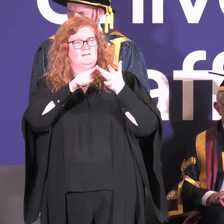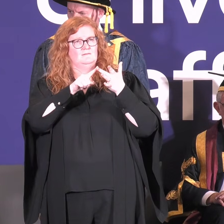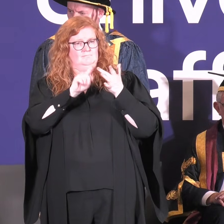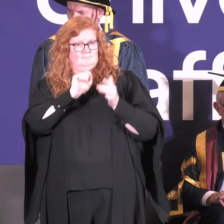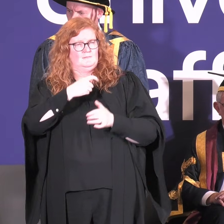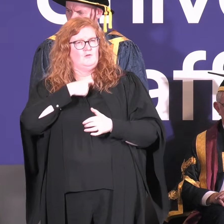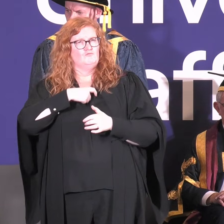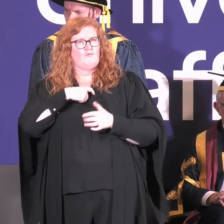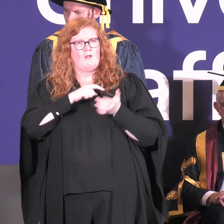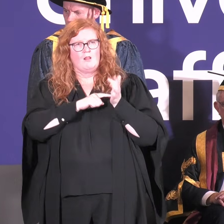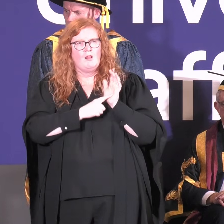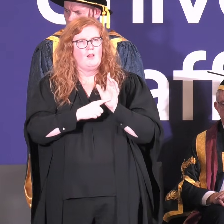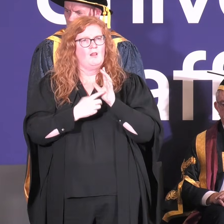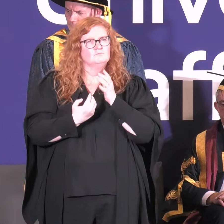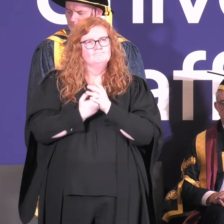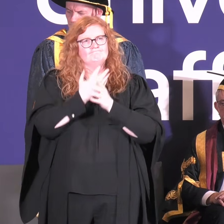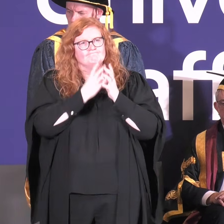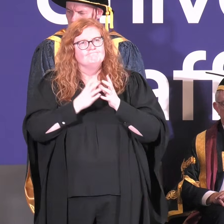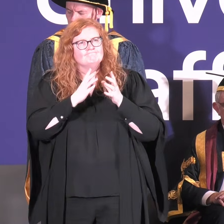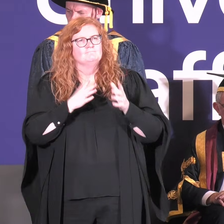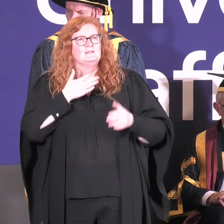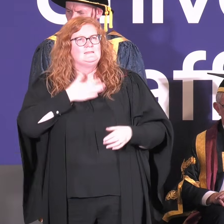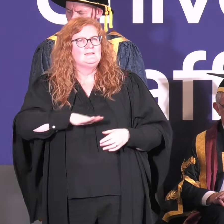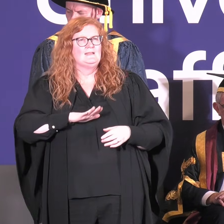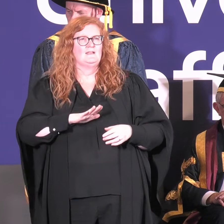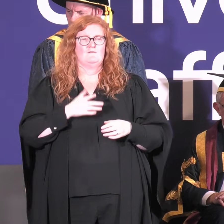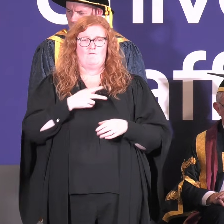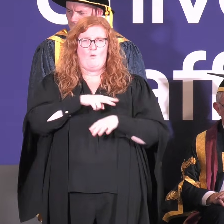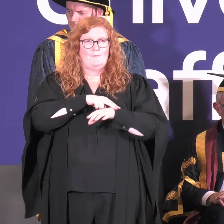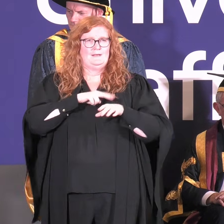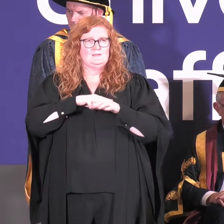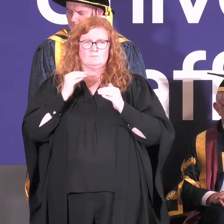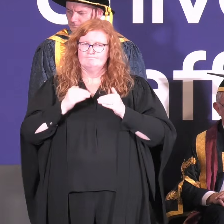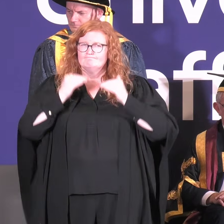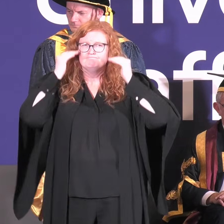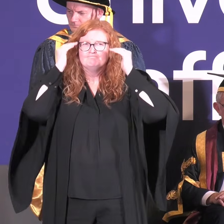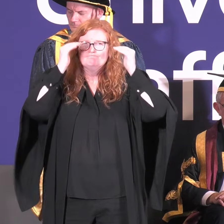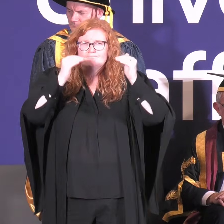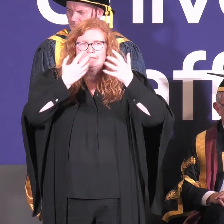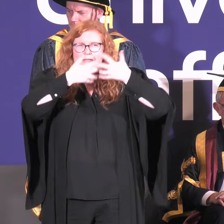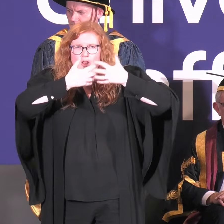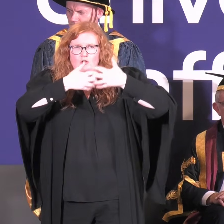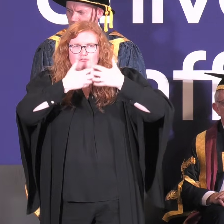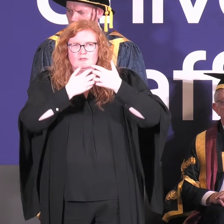the growing need for policing to stay ahead of technology-enabled crime.